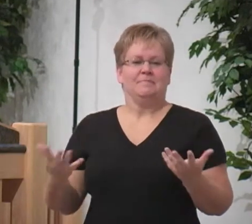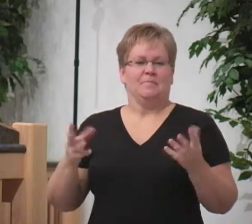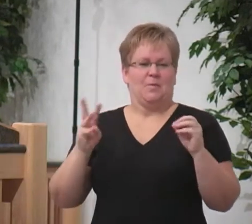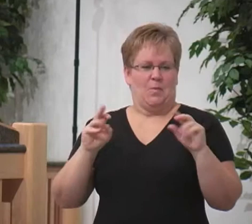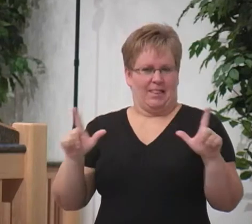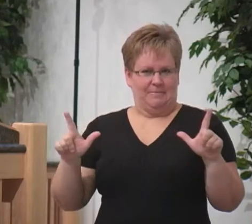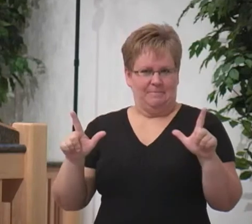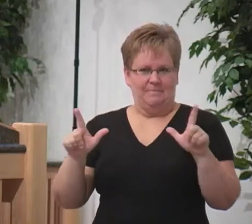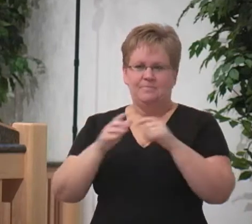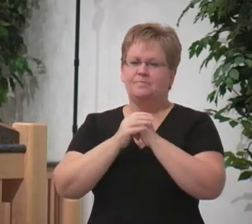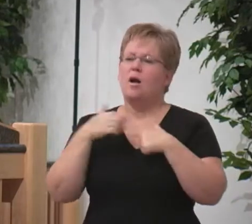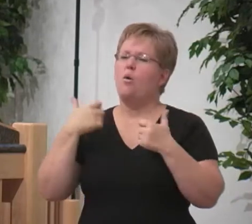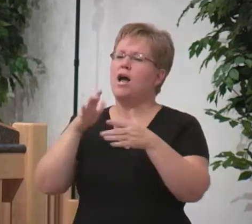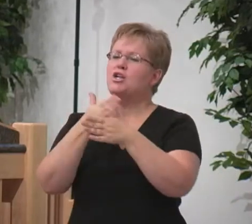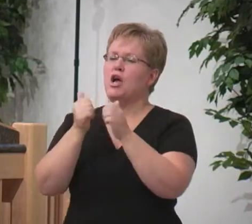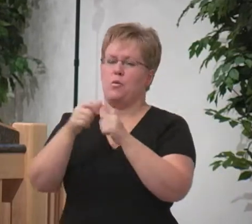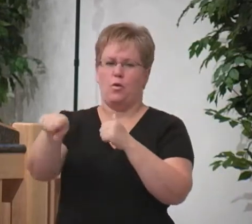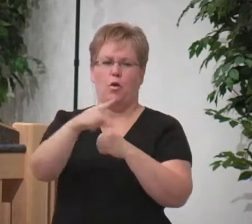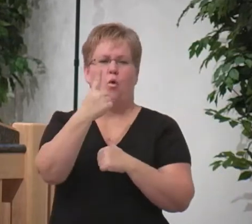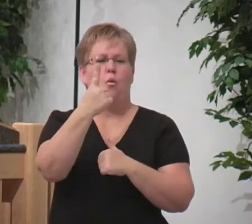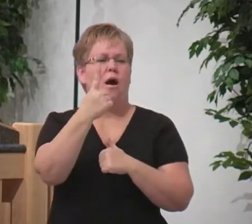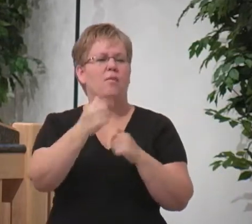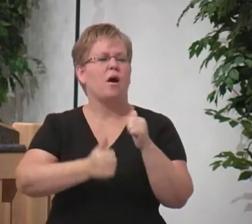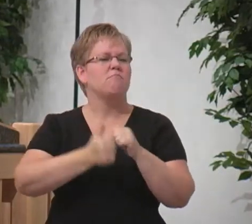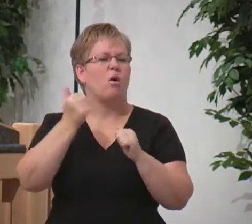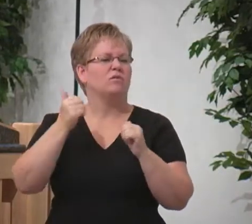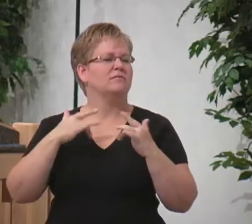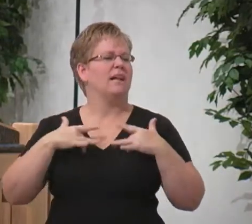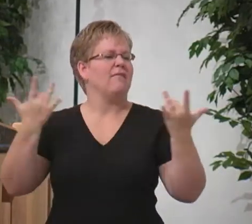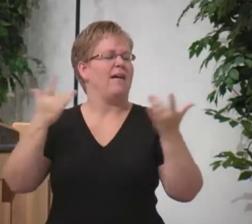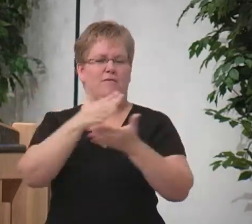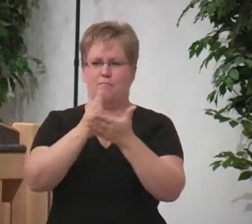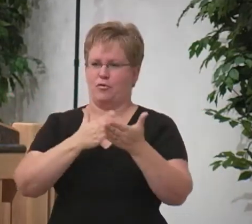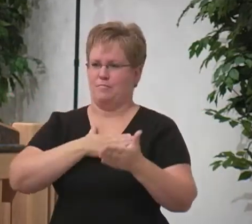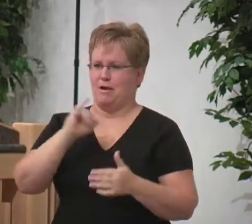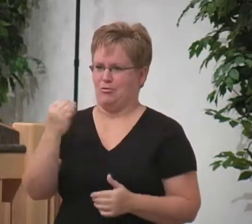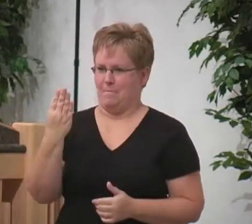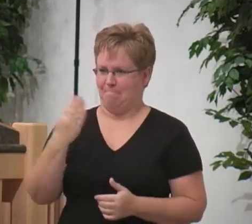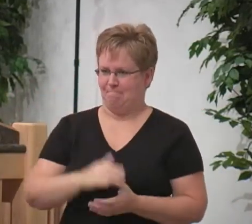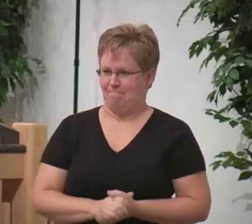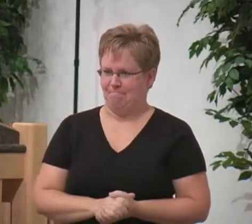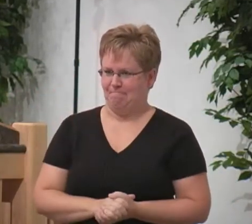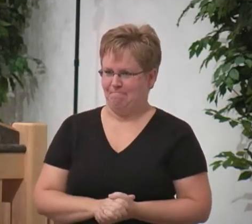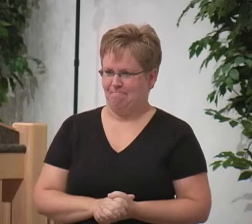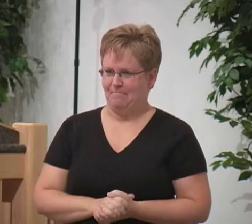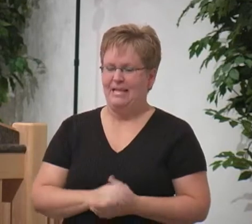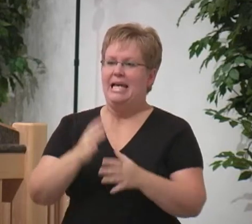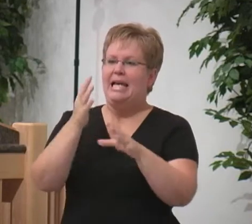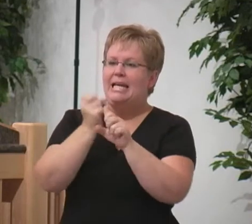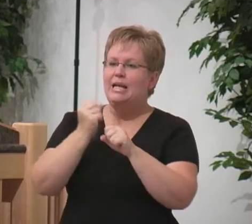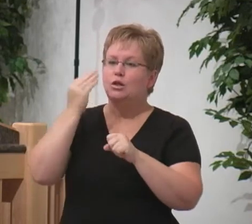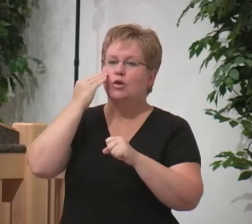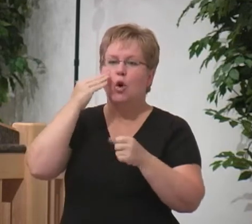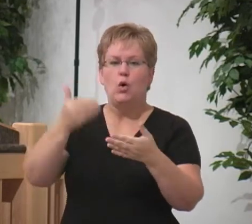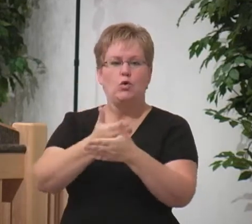I wanted to share with you one of the most delightful parts of my job, and that is getting to know new members in this